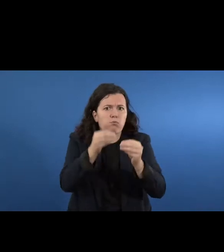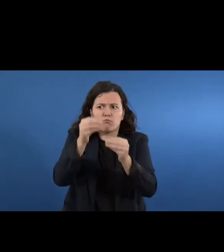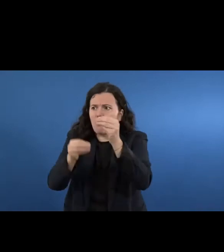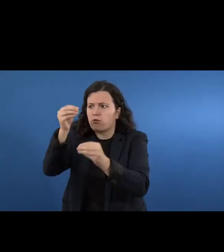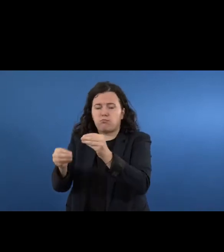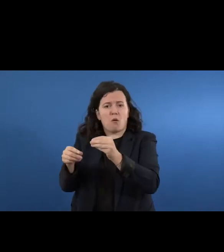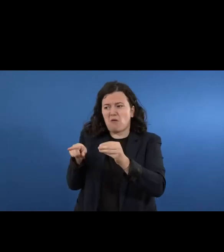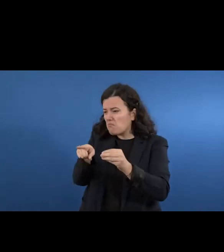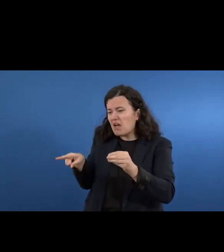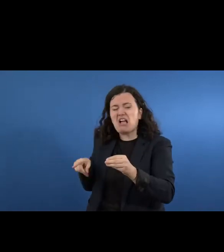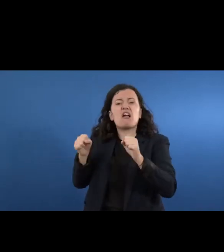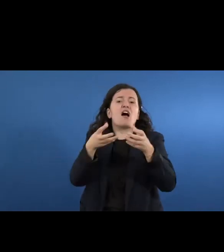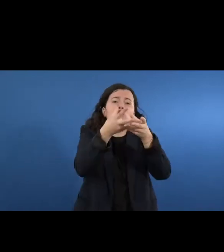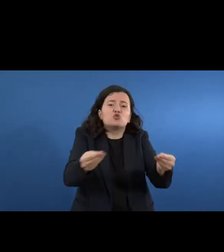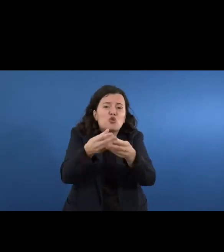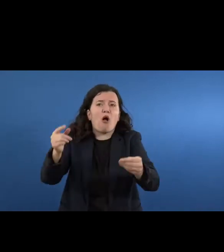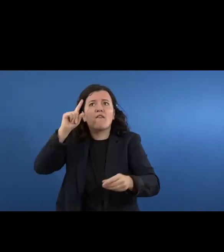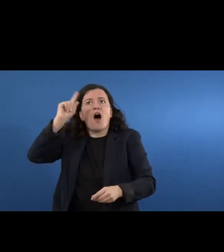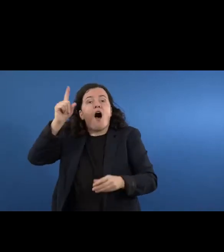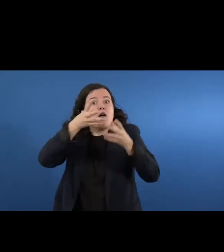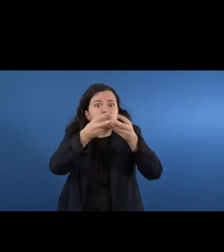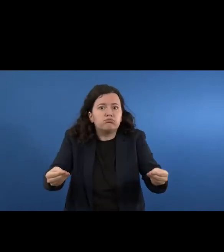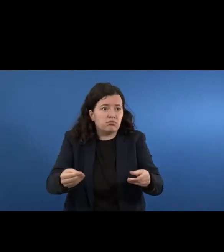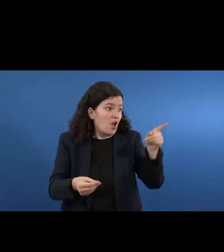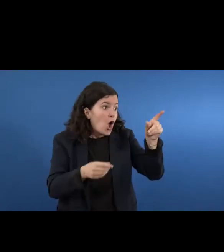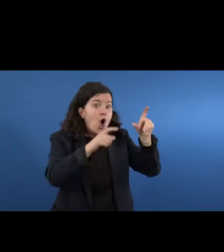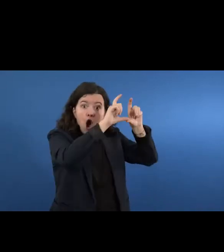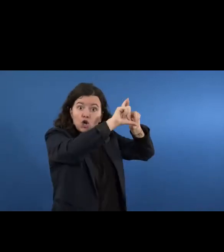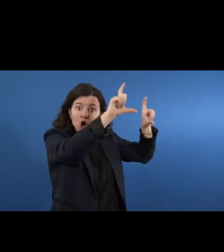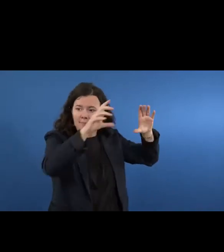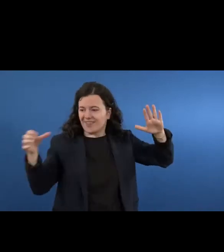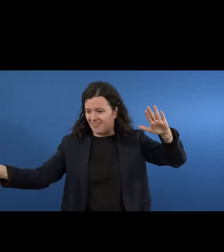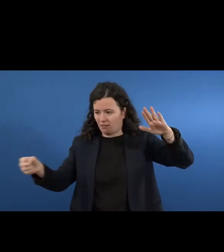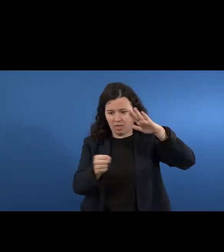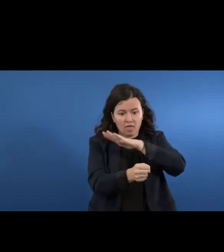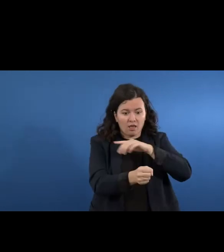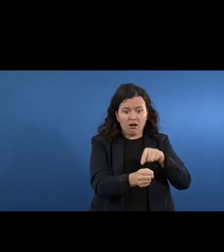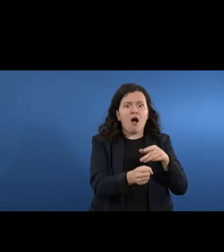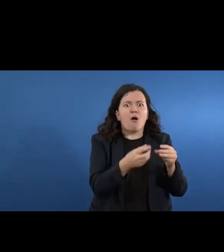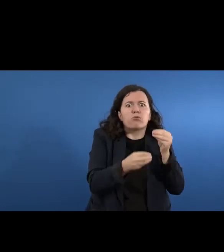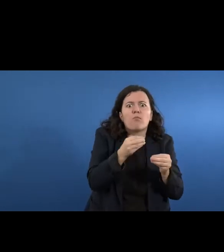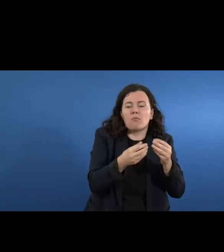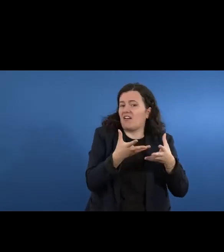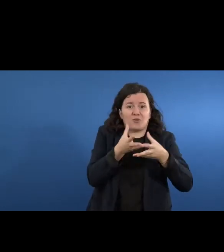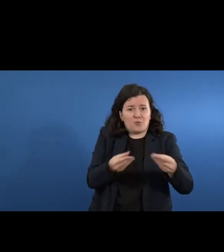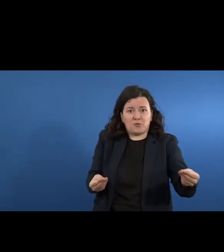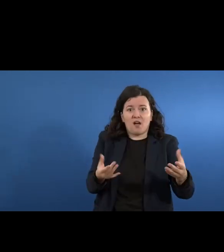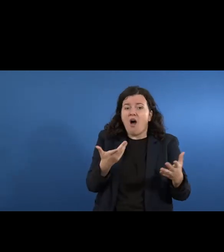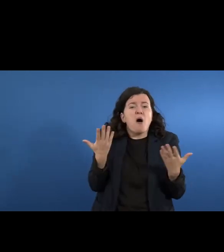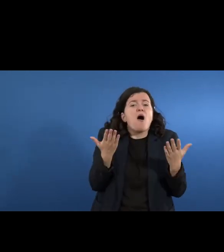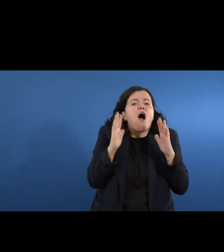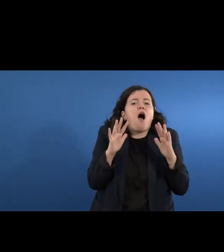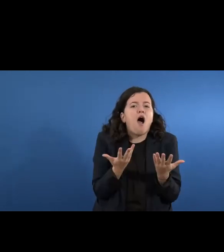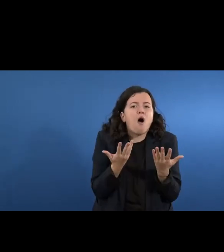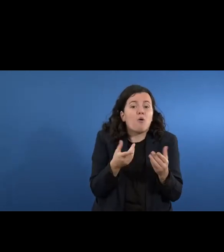solvers and be such an asset to companies if the company or organization provides an enabling environment. That's really what we're